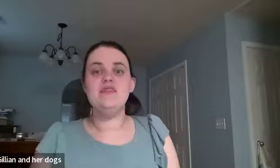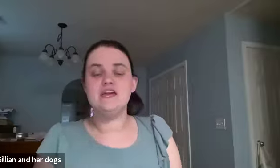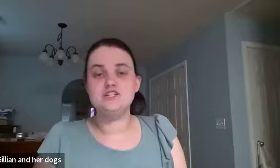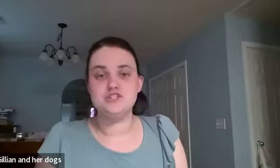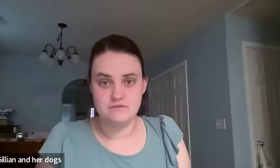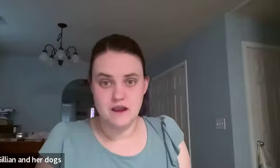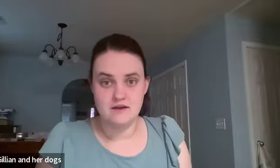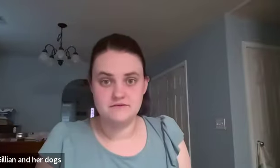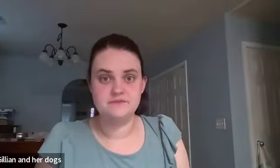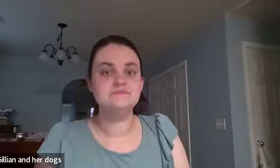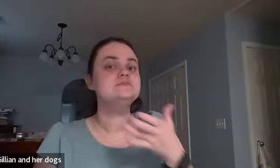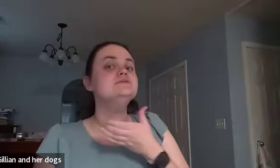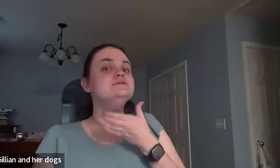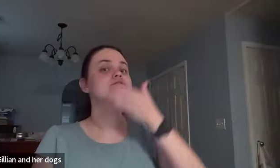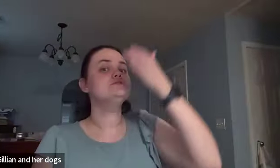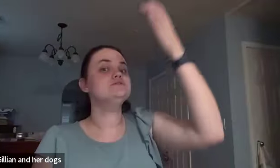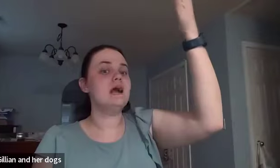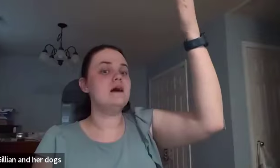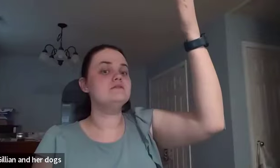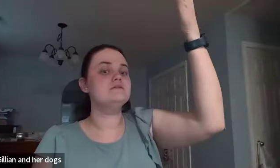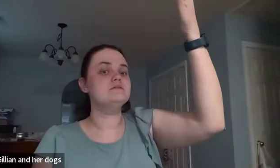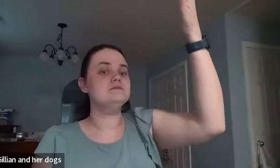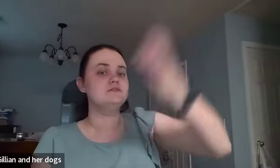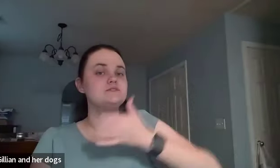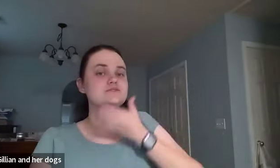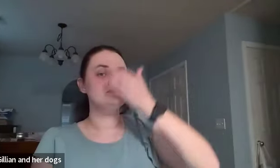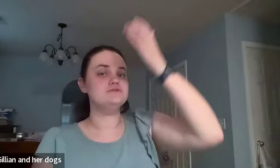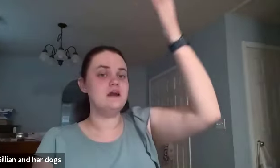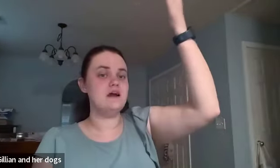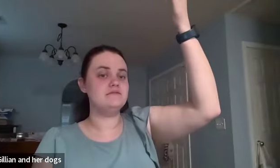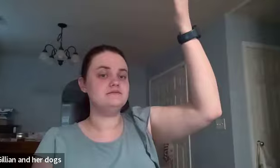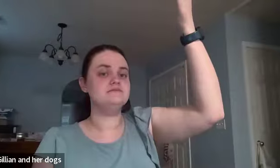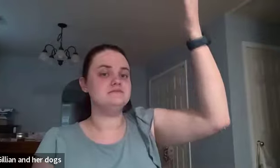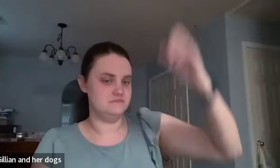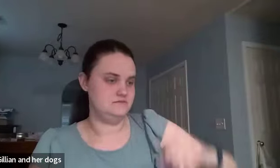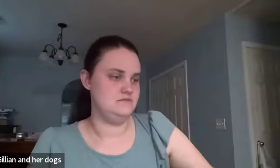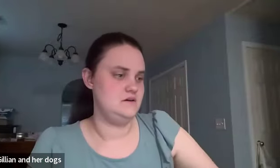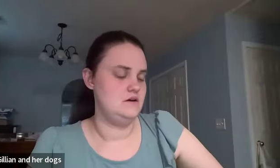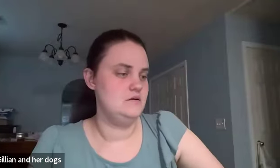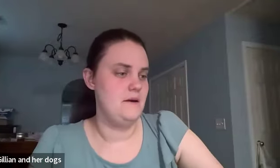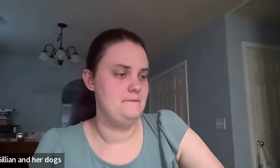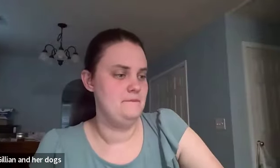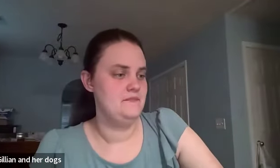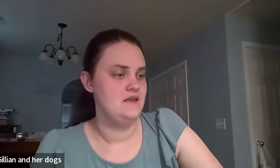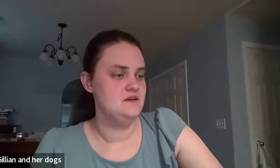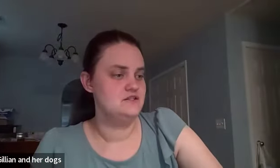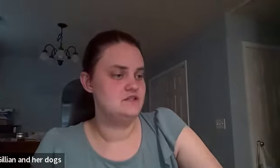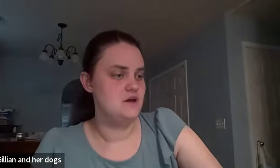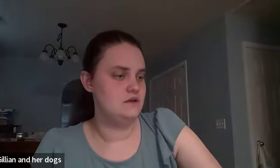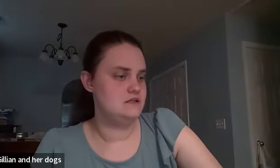And then giraffe, giraffe, giraffe. Okay. So